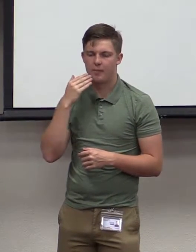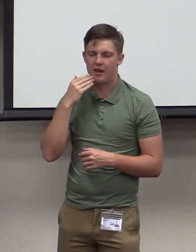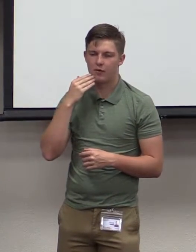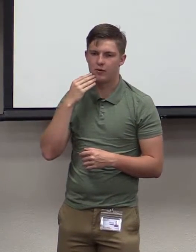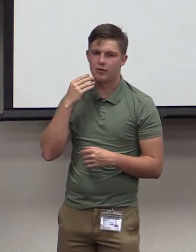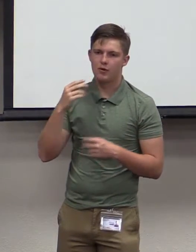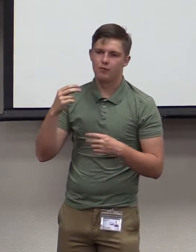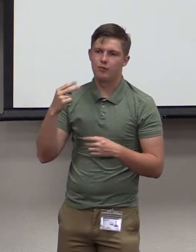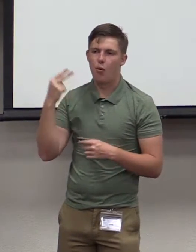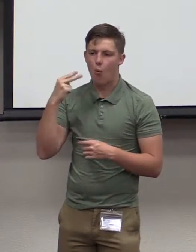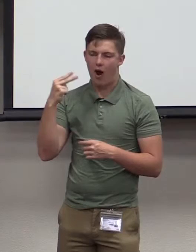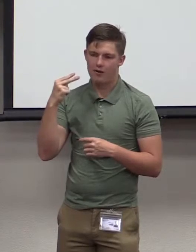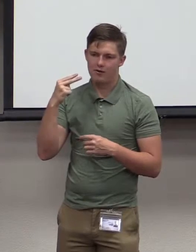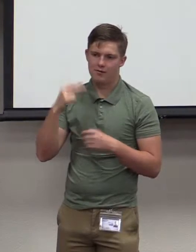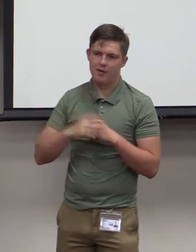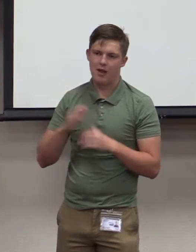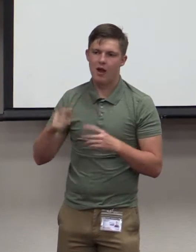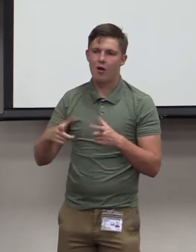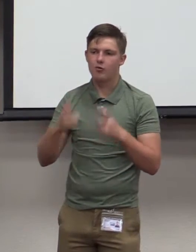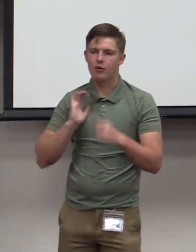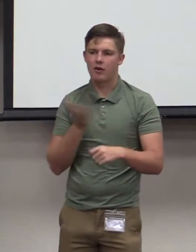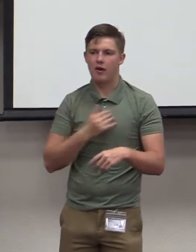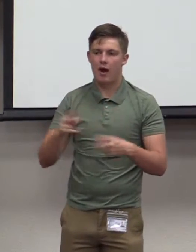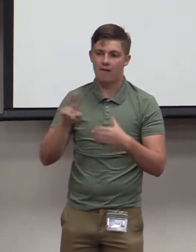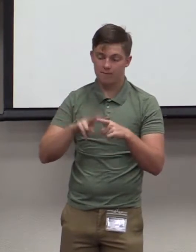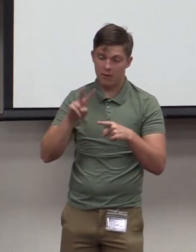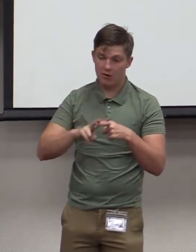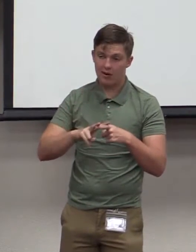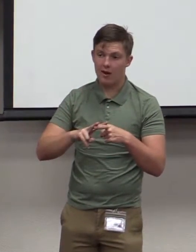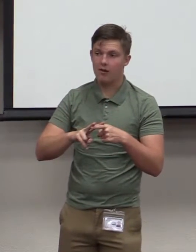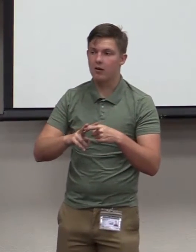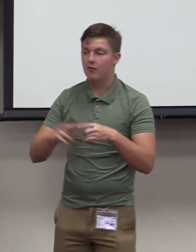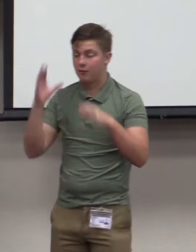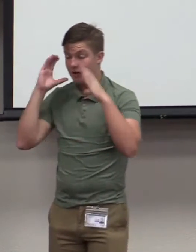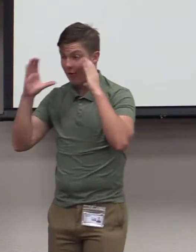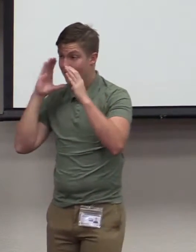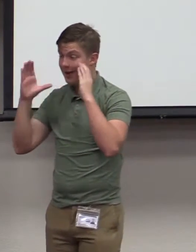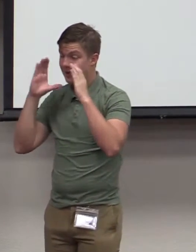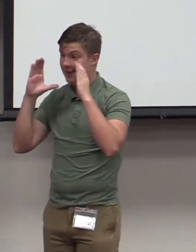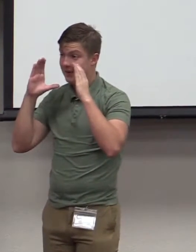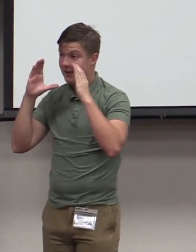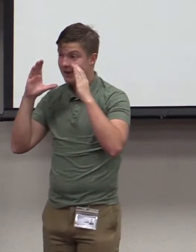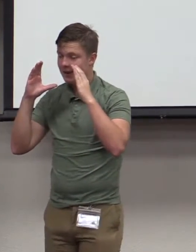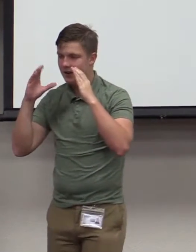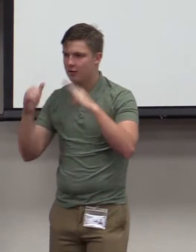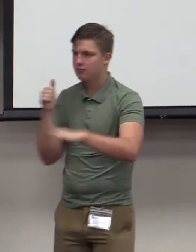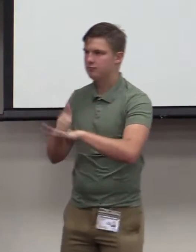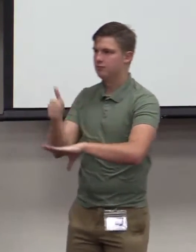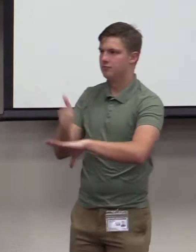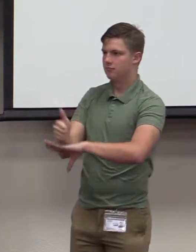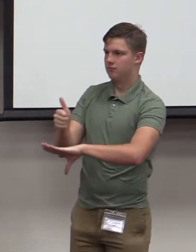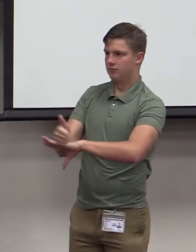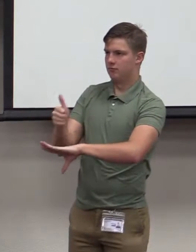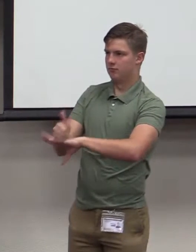How quickly does our vocabulary go from conversation to accusation,